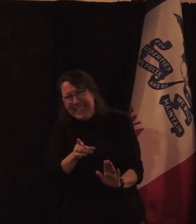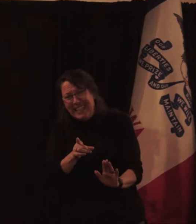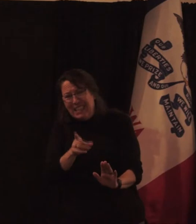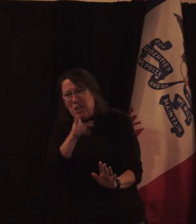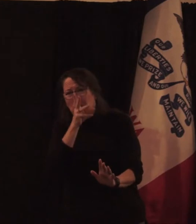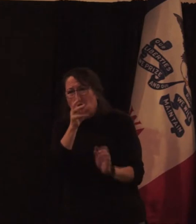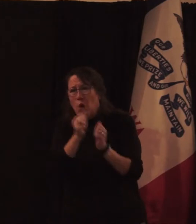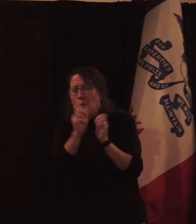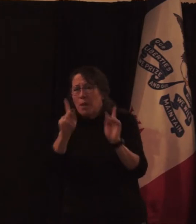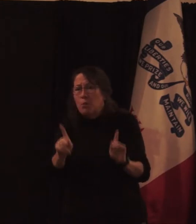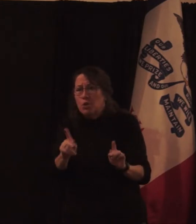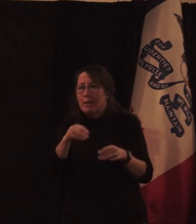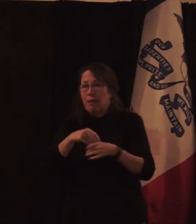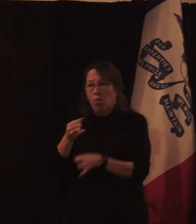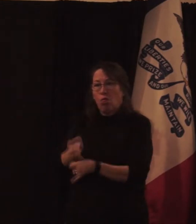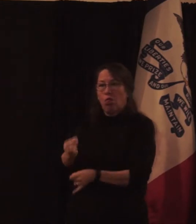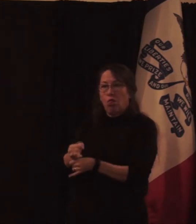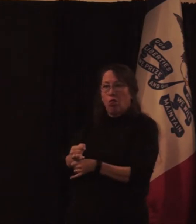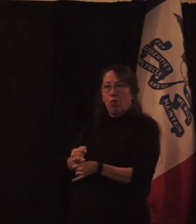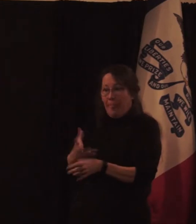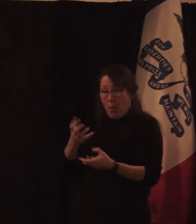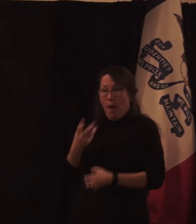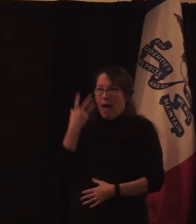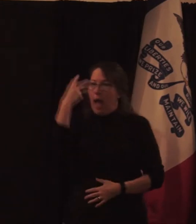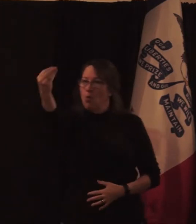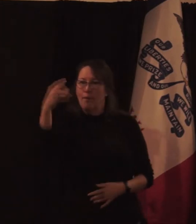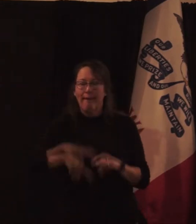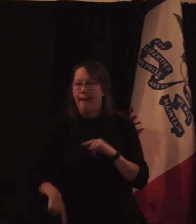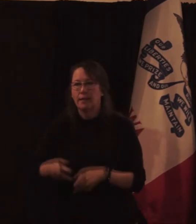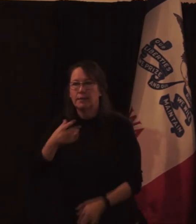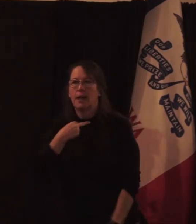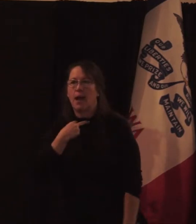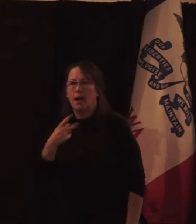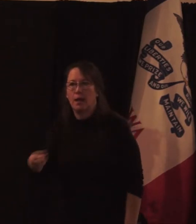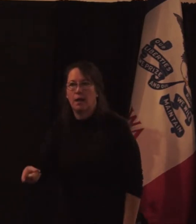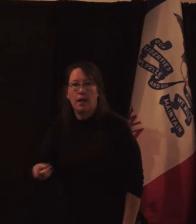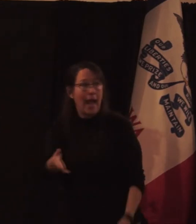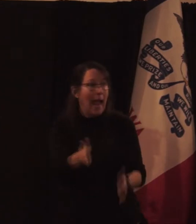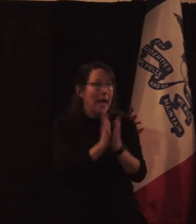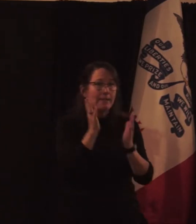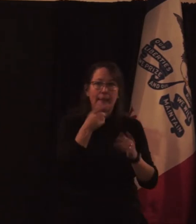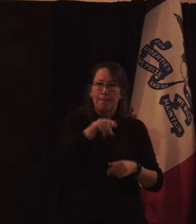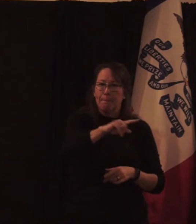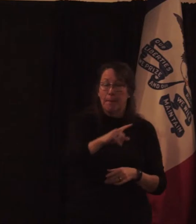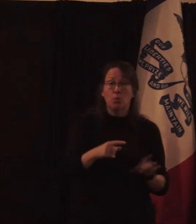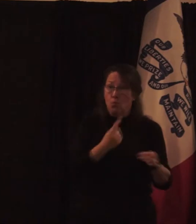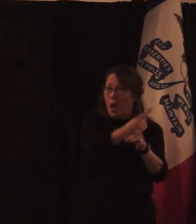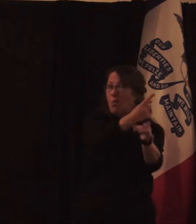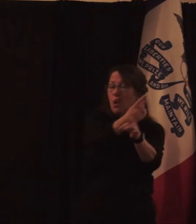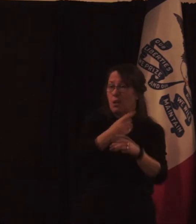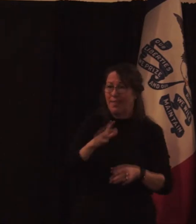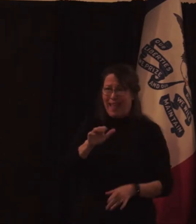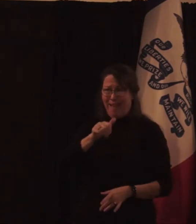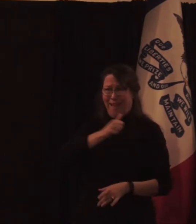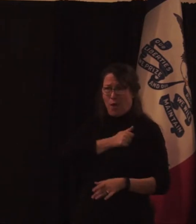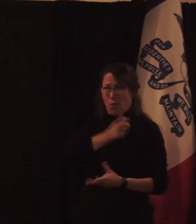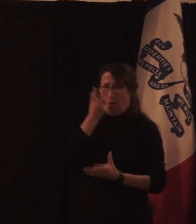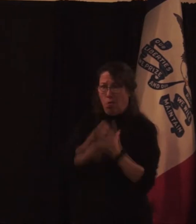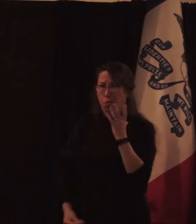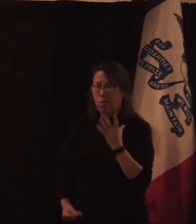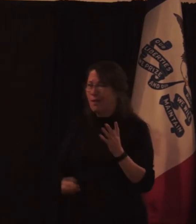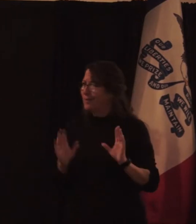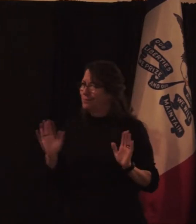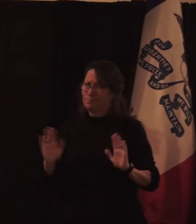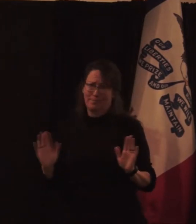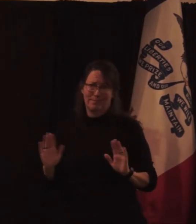talk to a person who's institutionalized against her will or his will and ask them if all those attitudes have been done